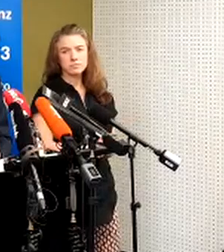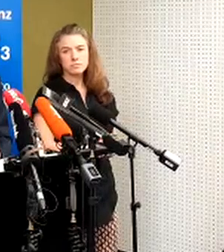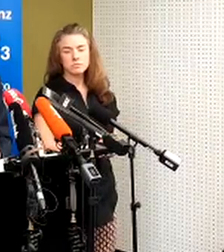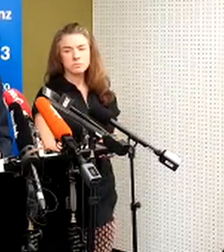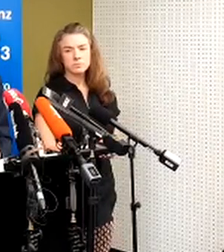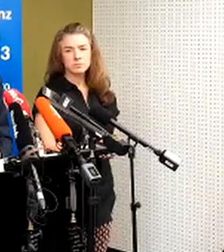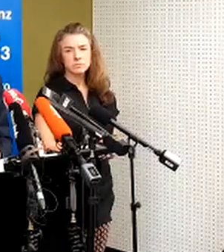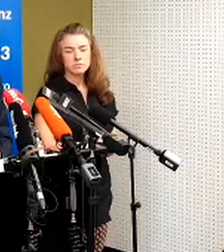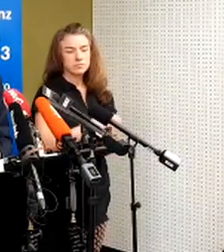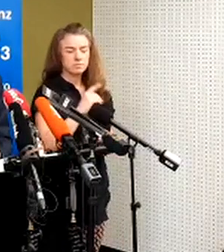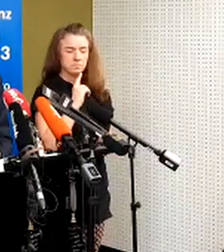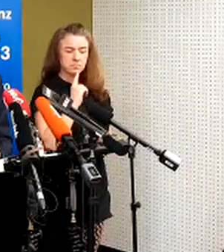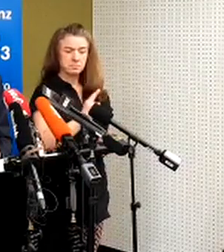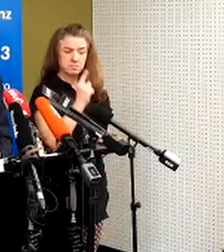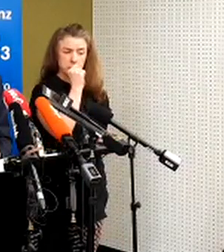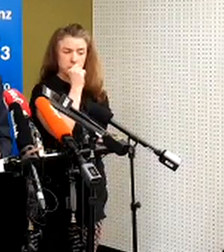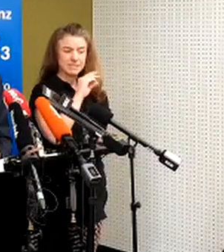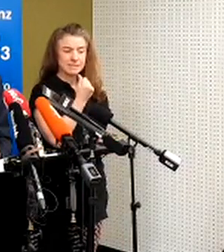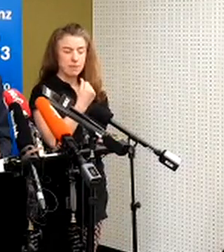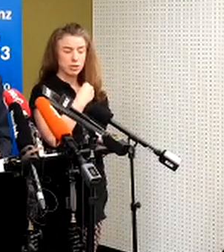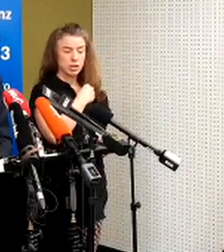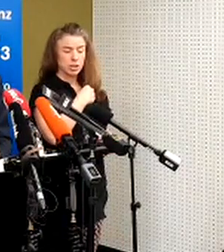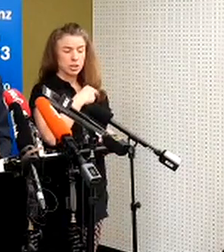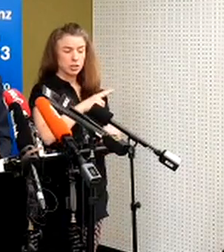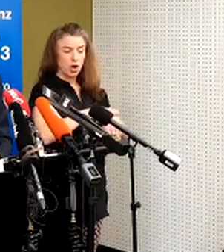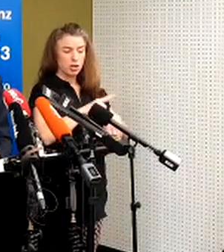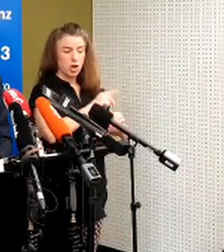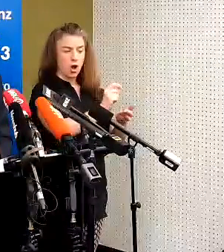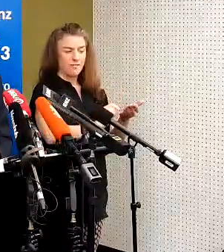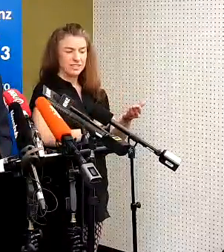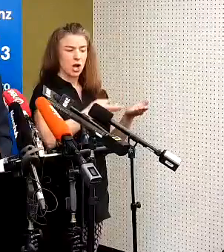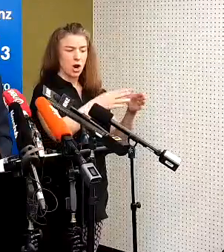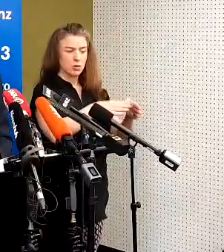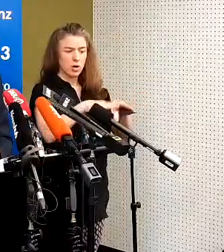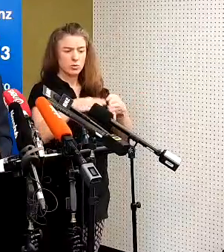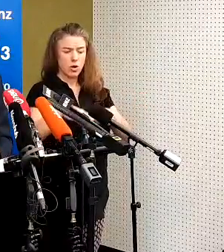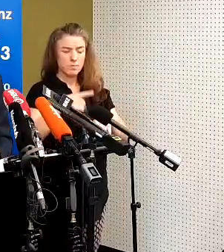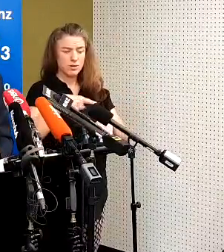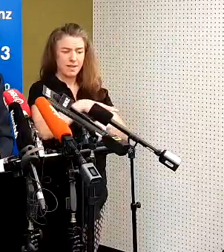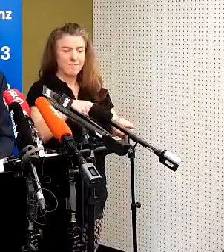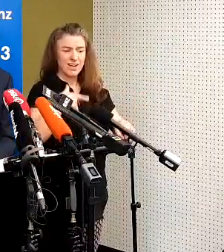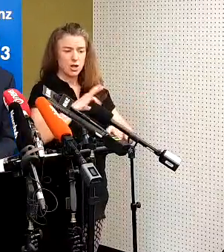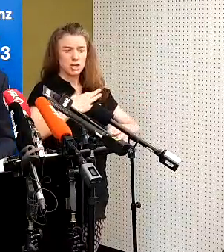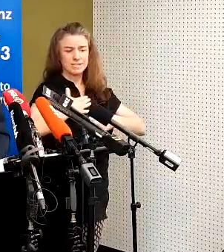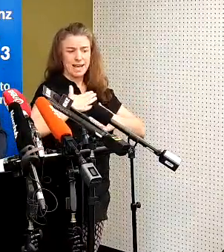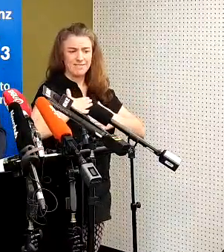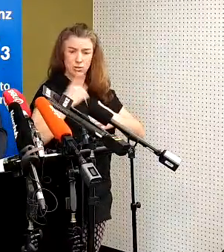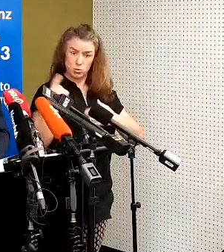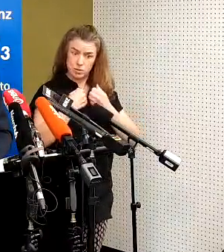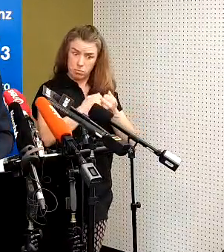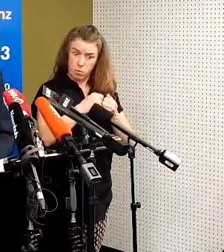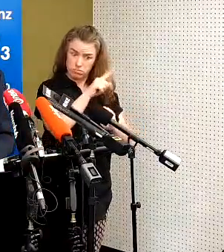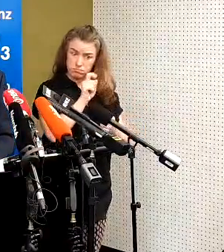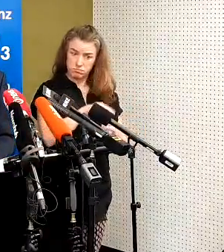medical clinics could close due to not enough staff being able to operate safely. What support is being given to general practitioners? So we've